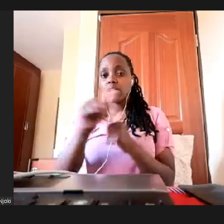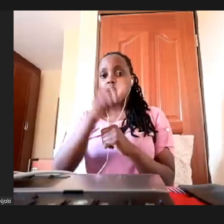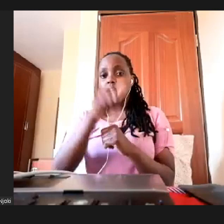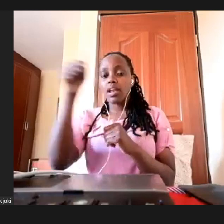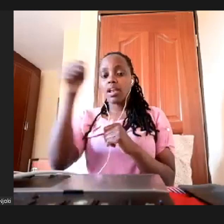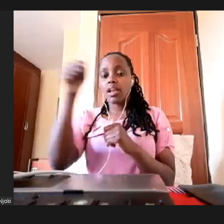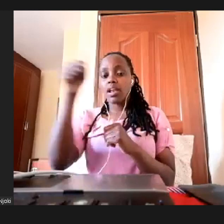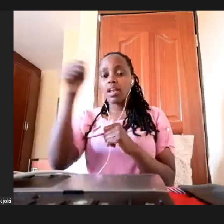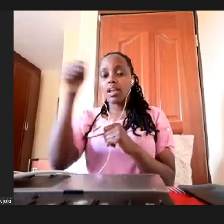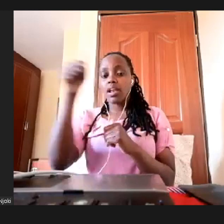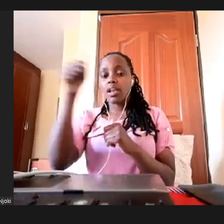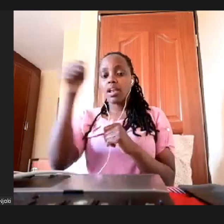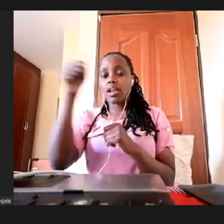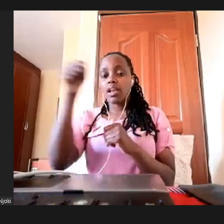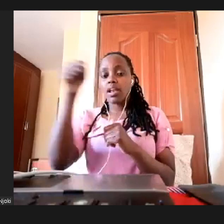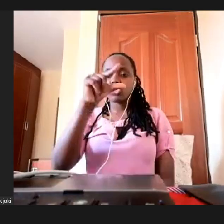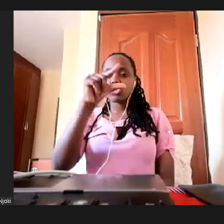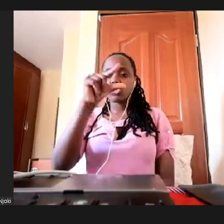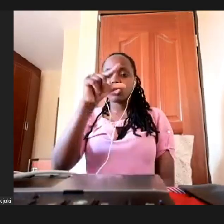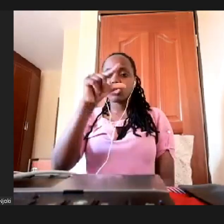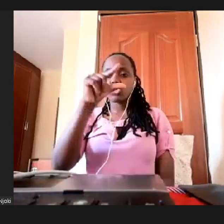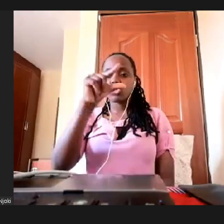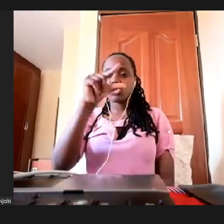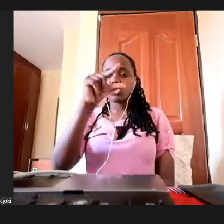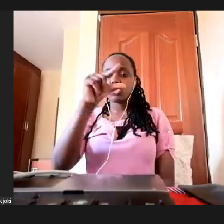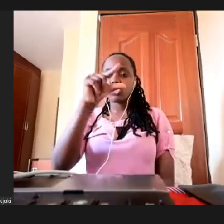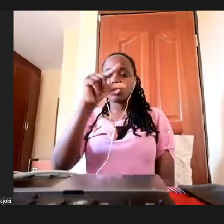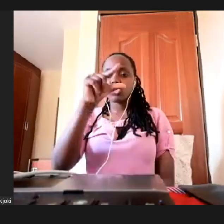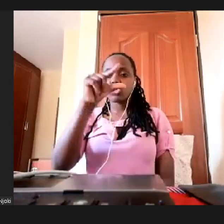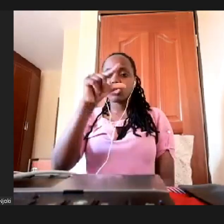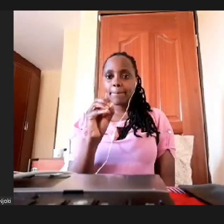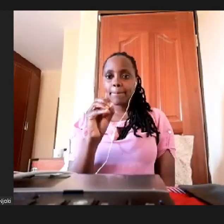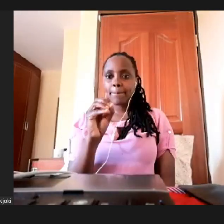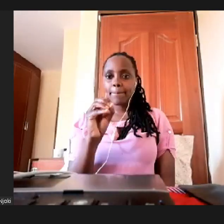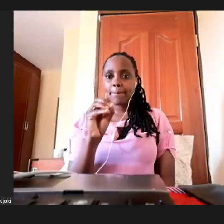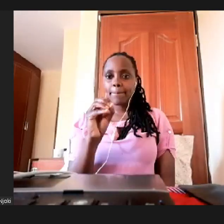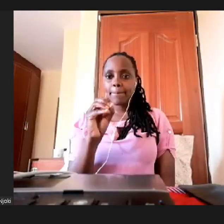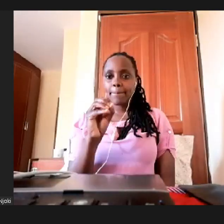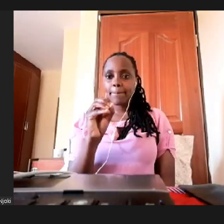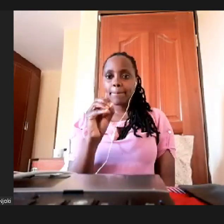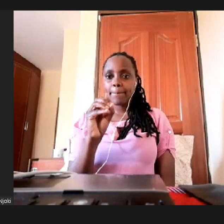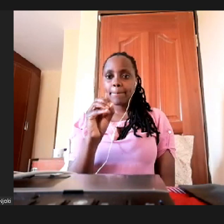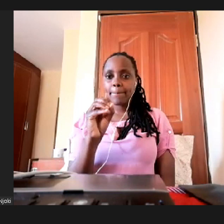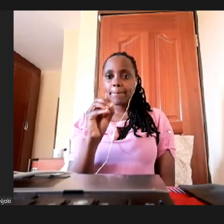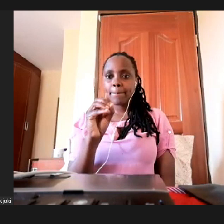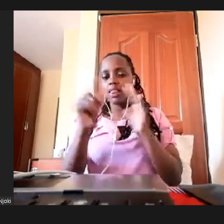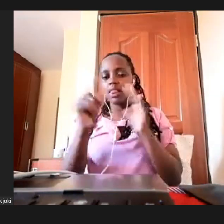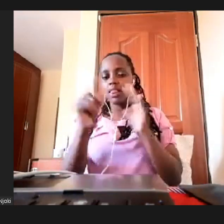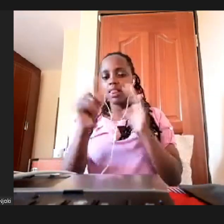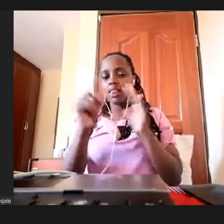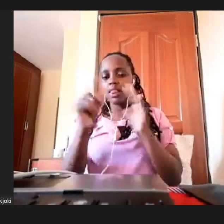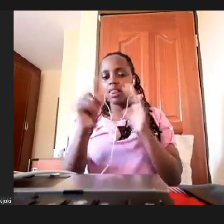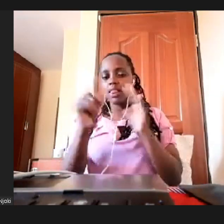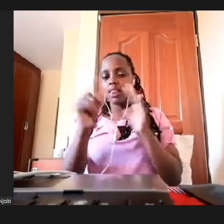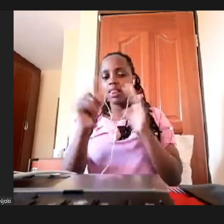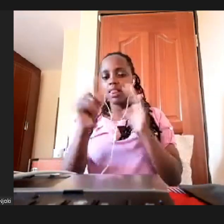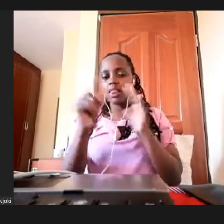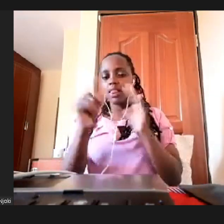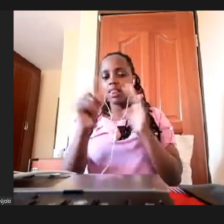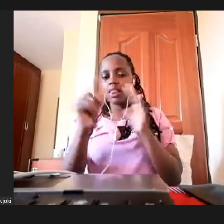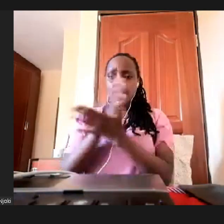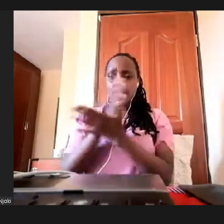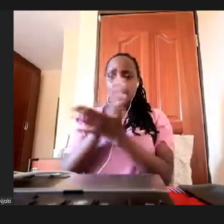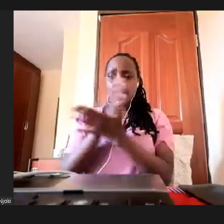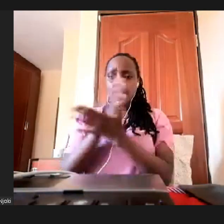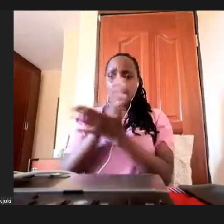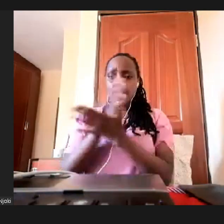NGOs. And we decided to identify these children through the Department of Social